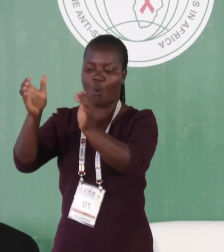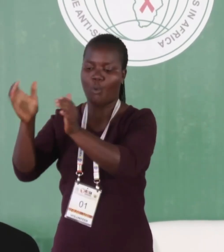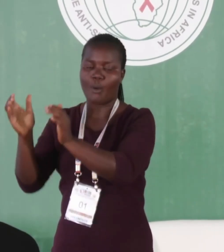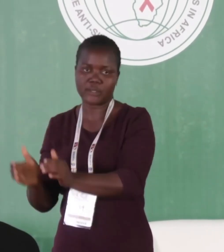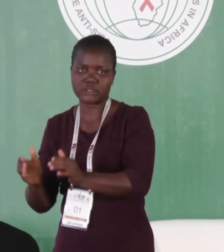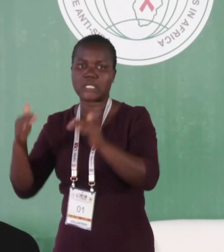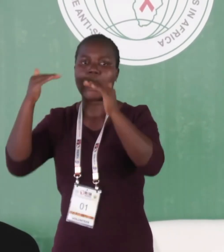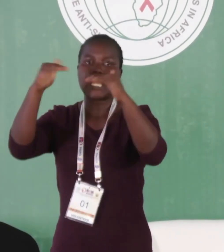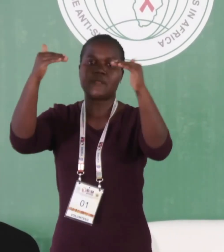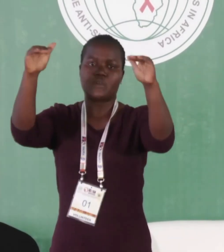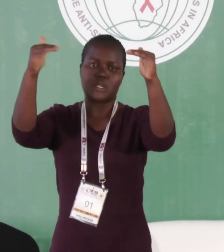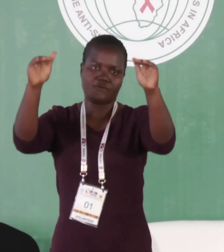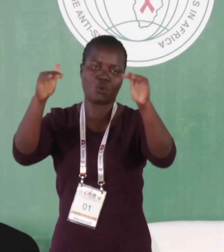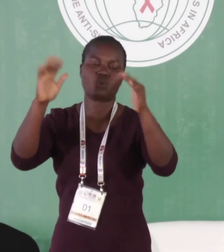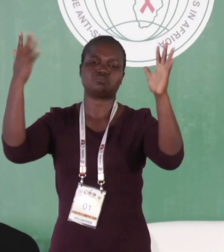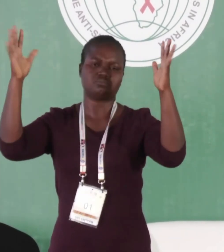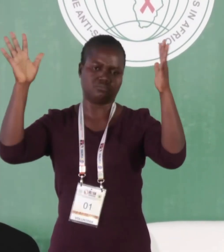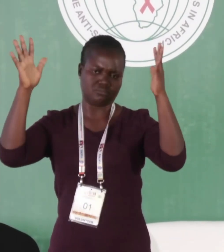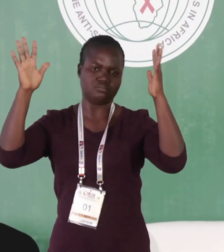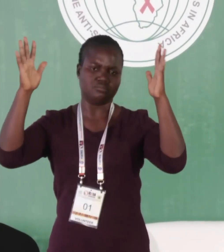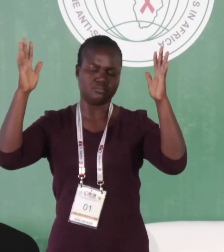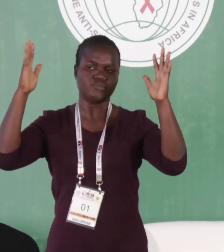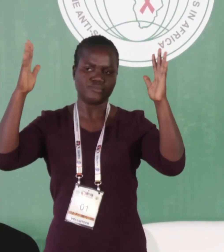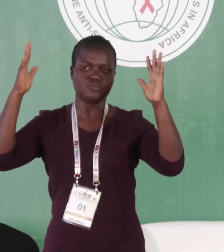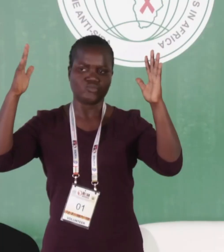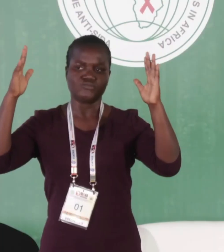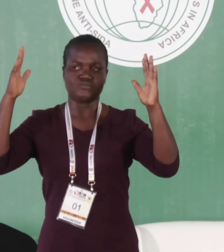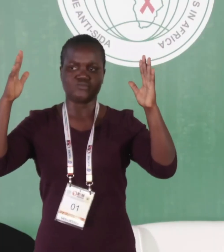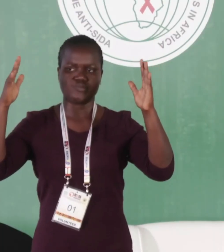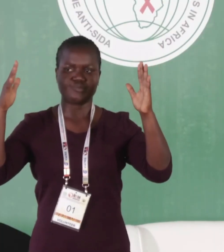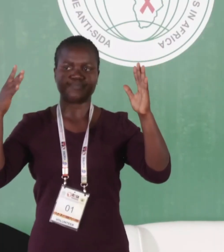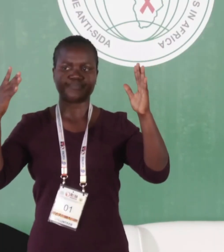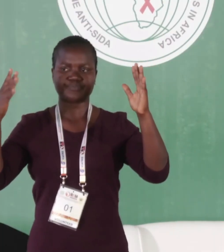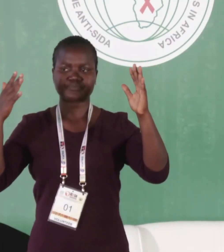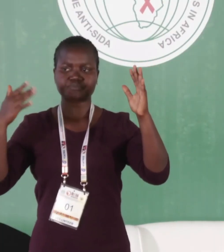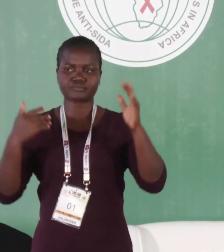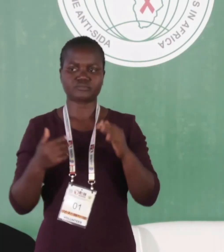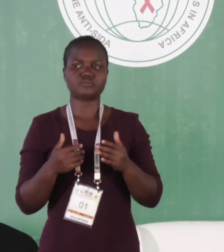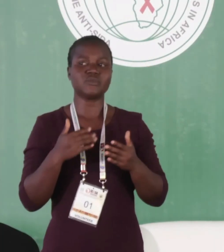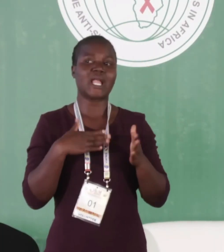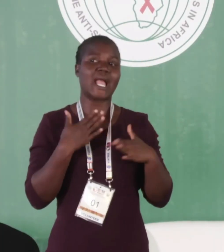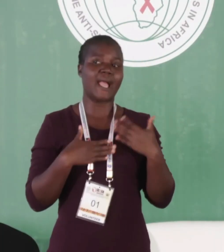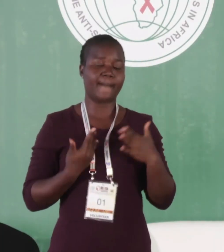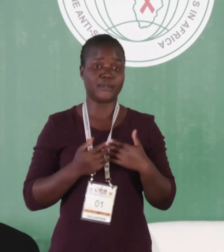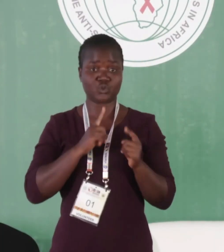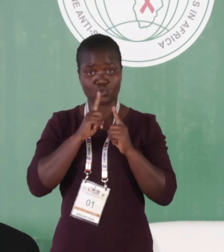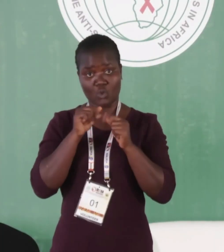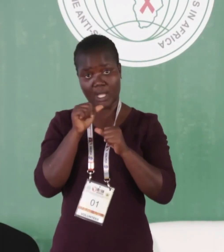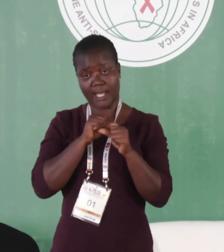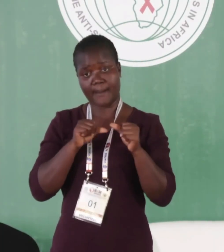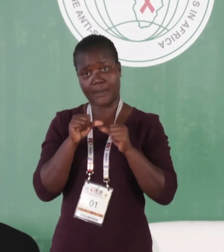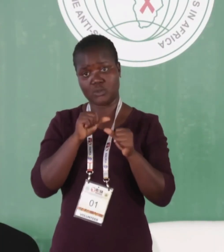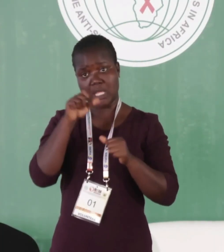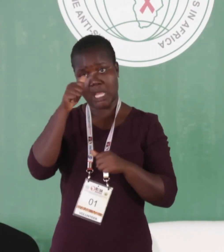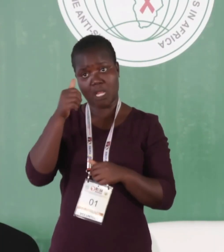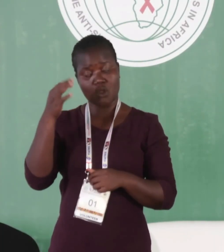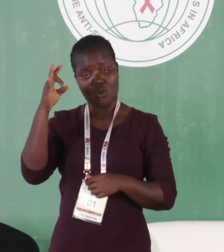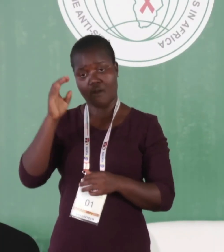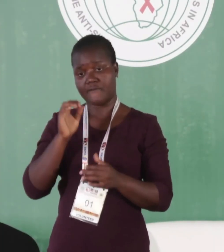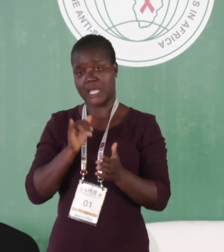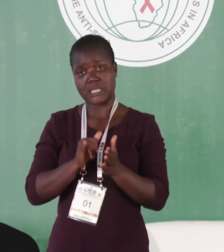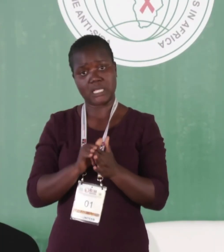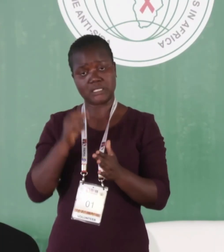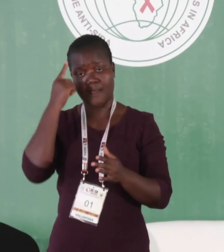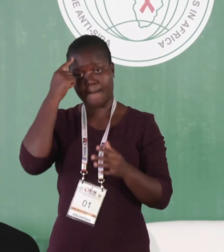give them a hand again. And I'm also happy to talk about you know, any of that, because the traditional